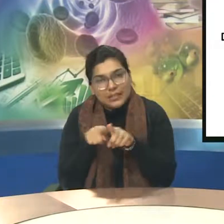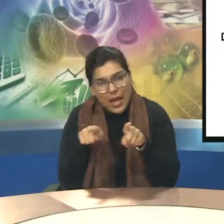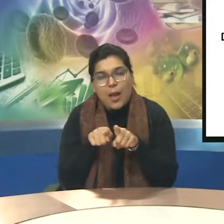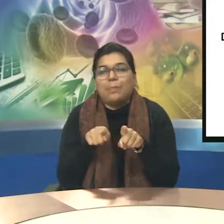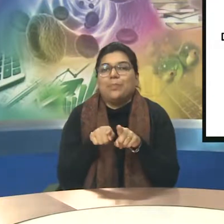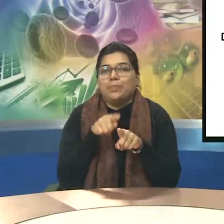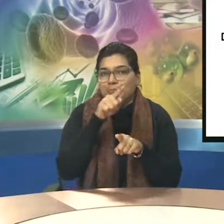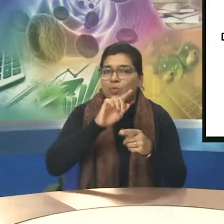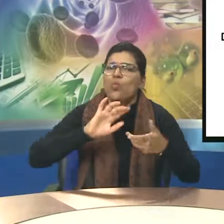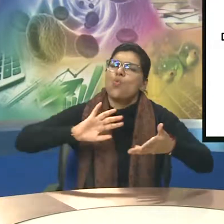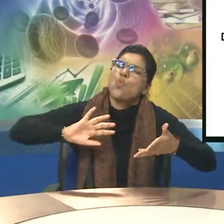breaking off the page